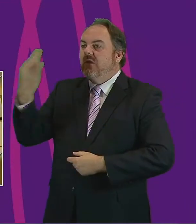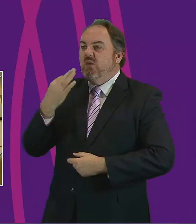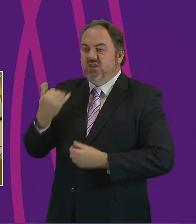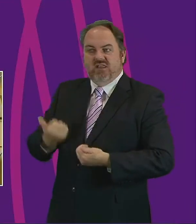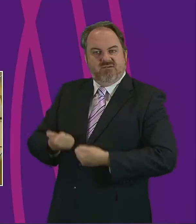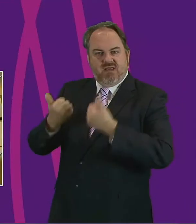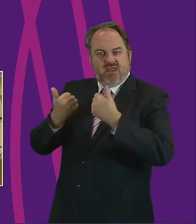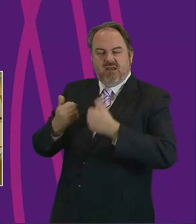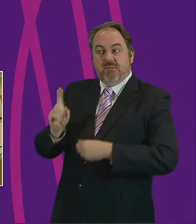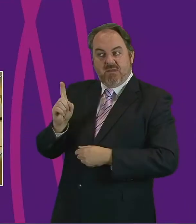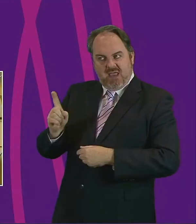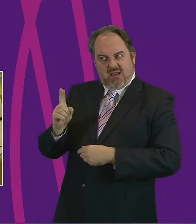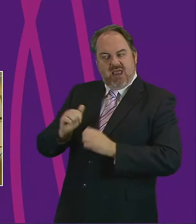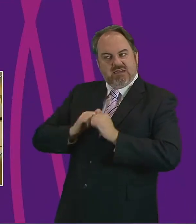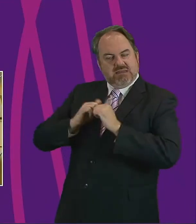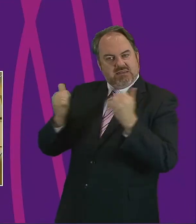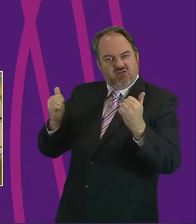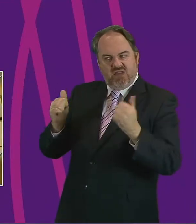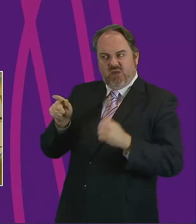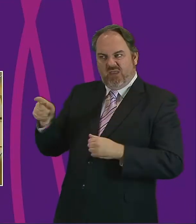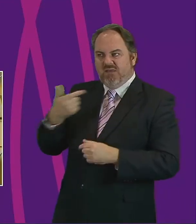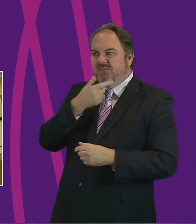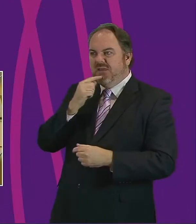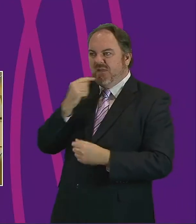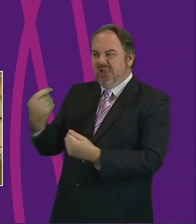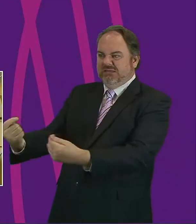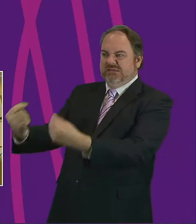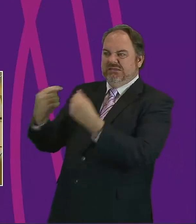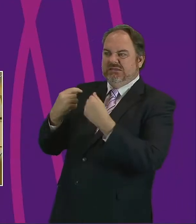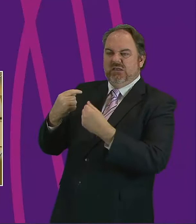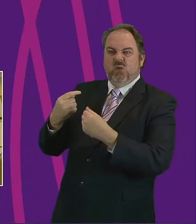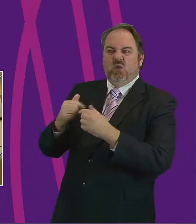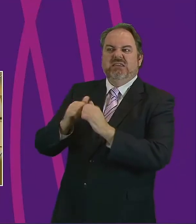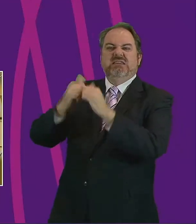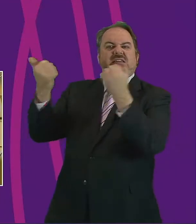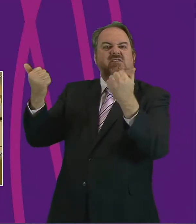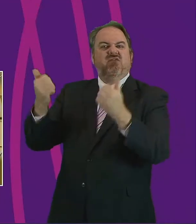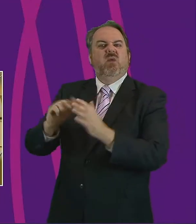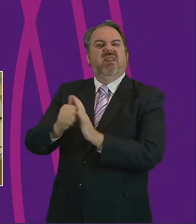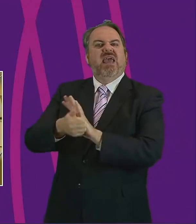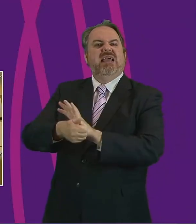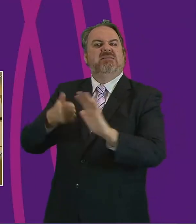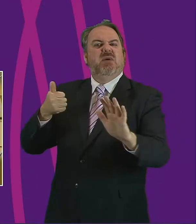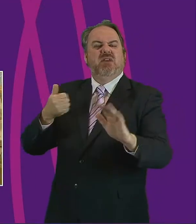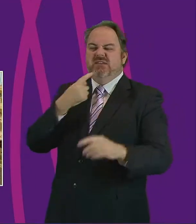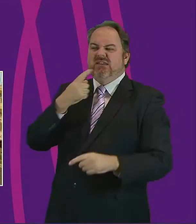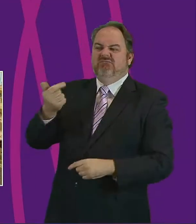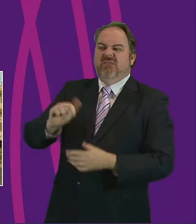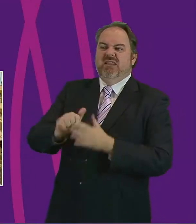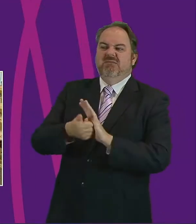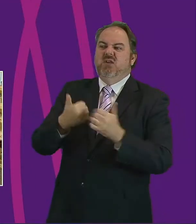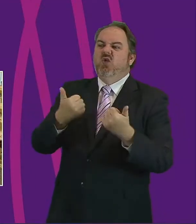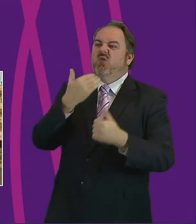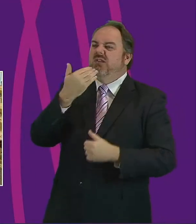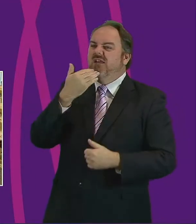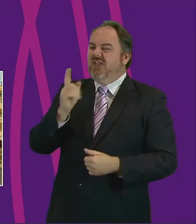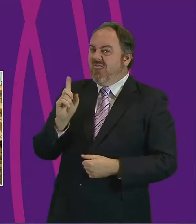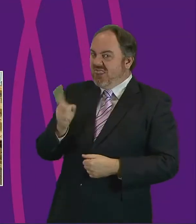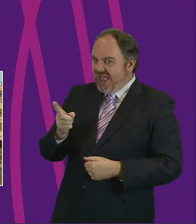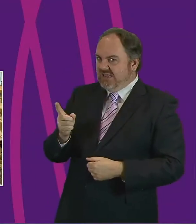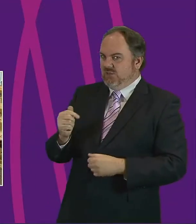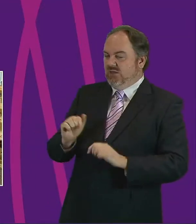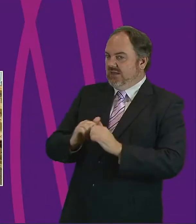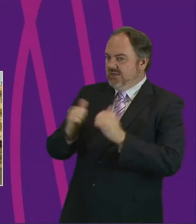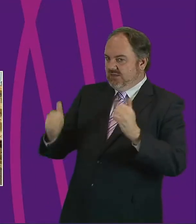who cast aspersions on the integrity of an expert. And I think it's really important to be clear about